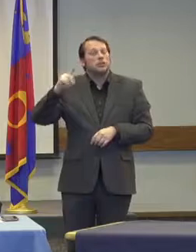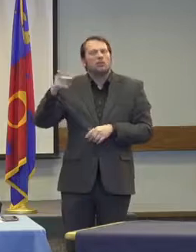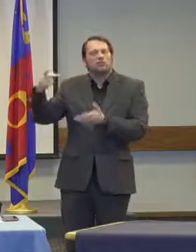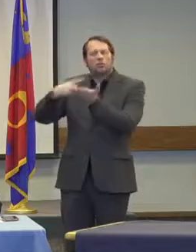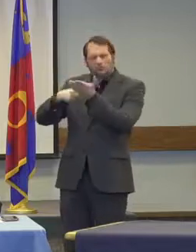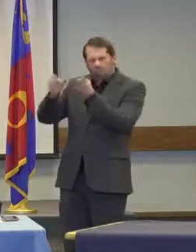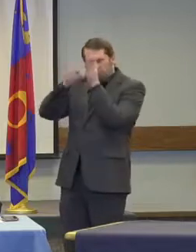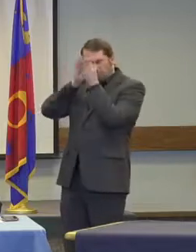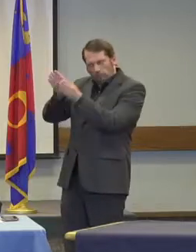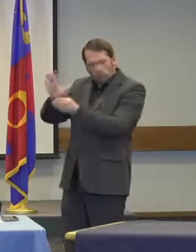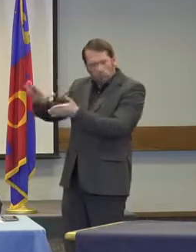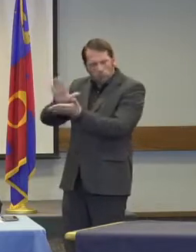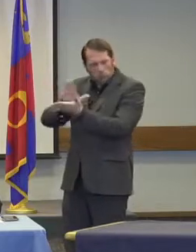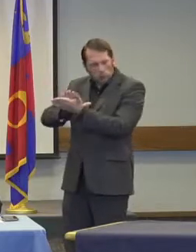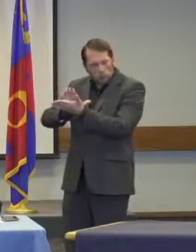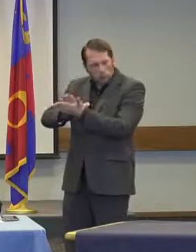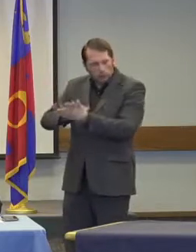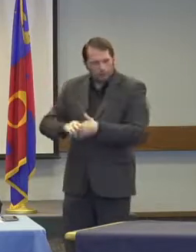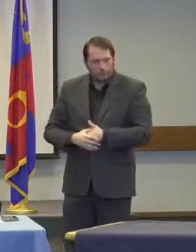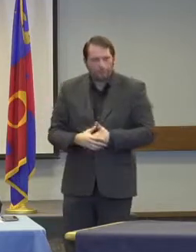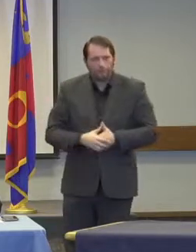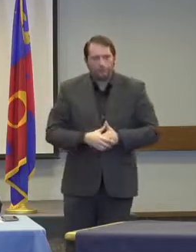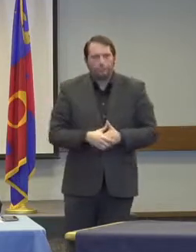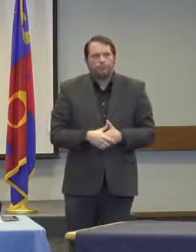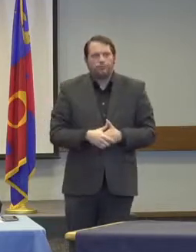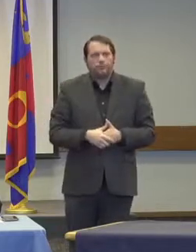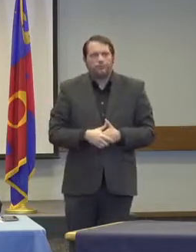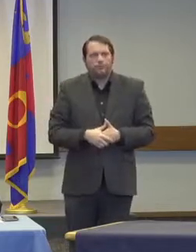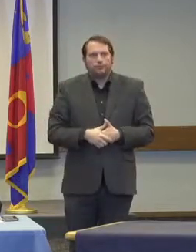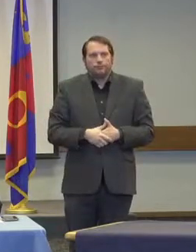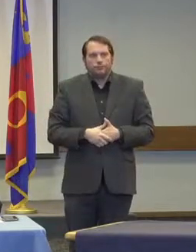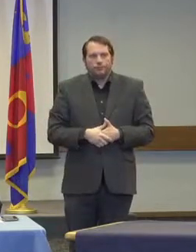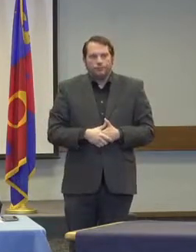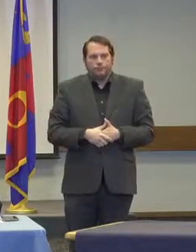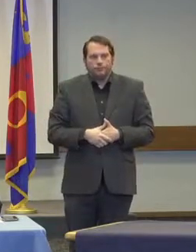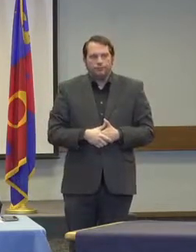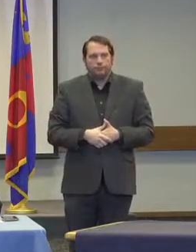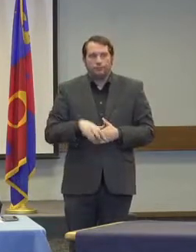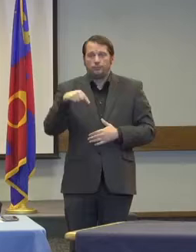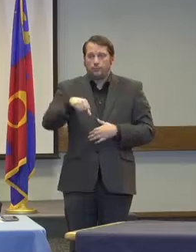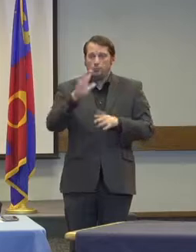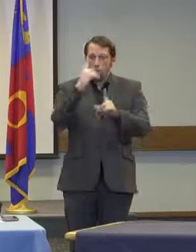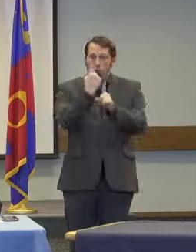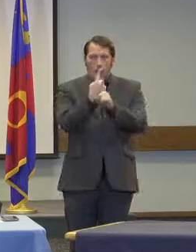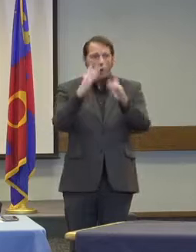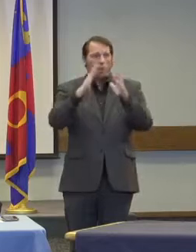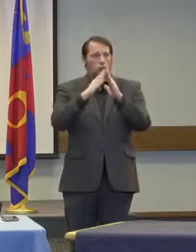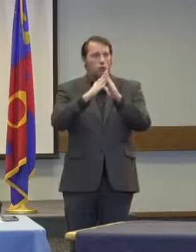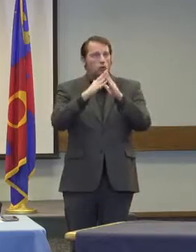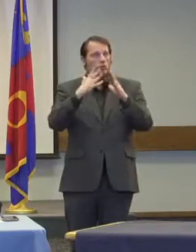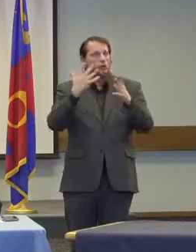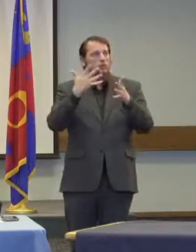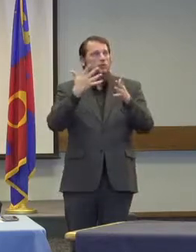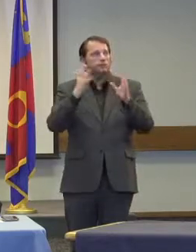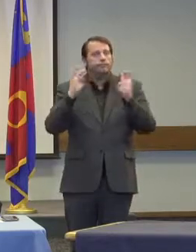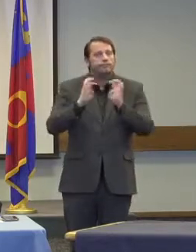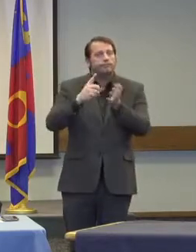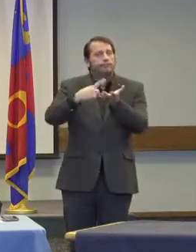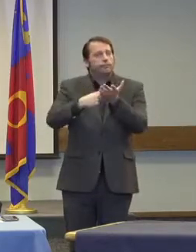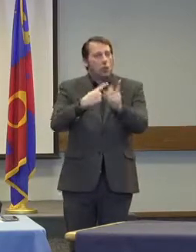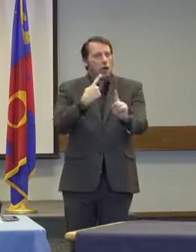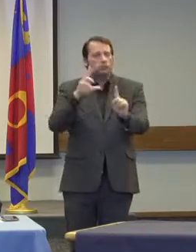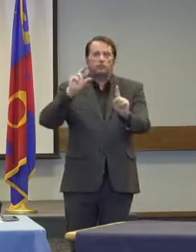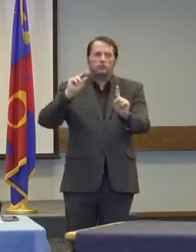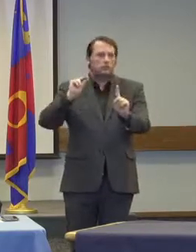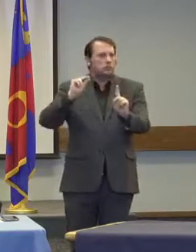only community briefing. There will be more. We'll have this briefing translated so that it's available to